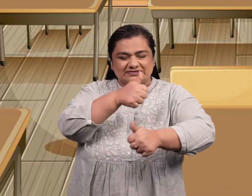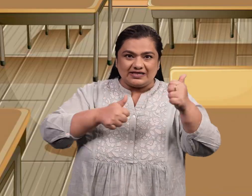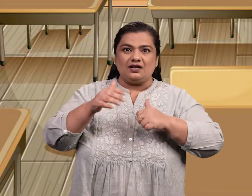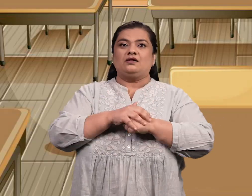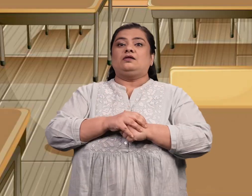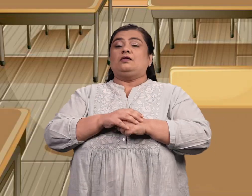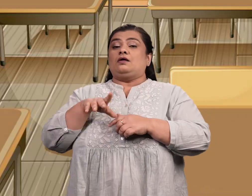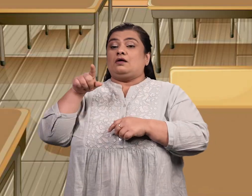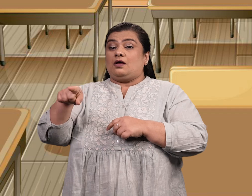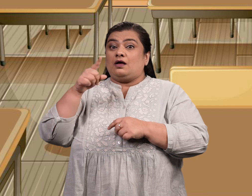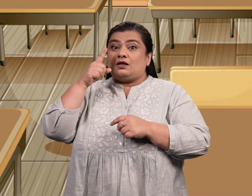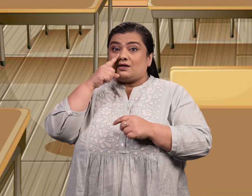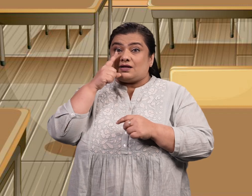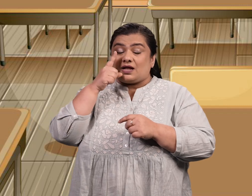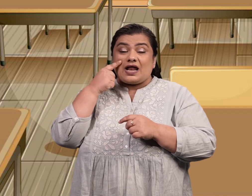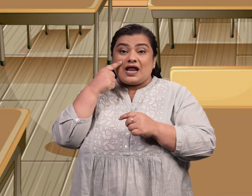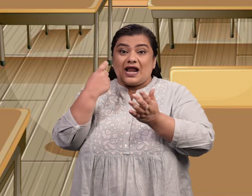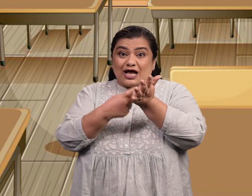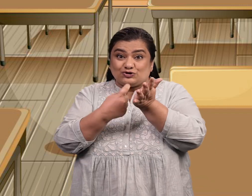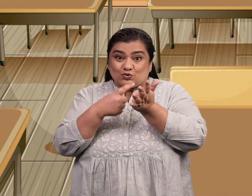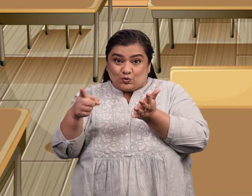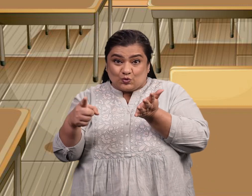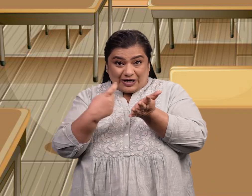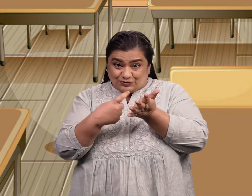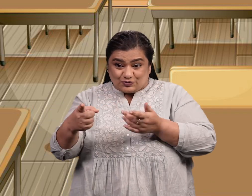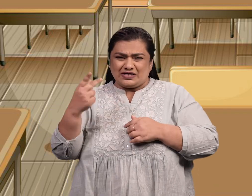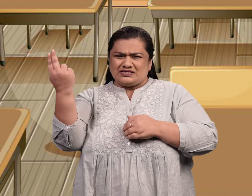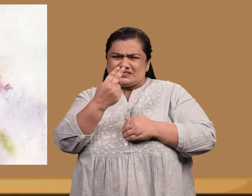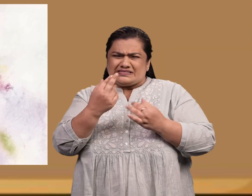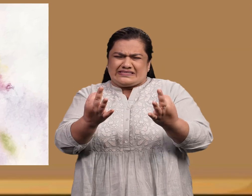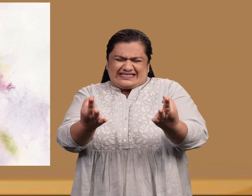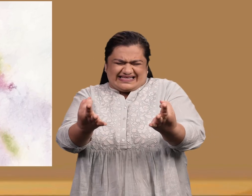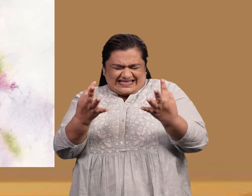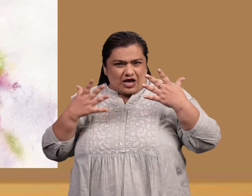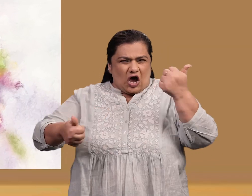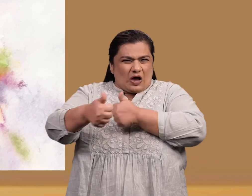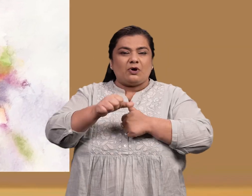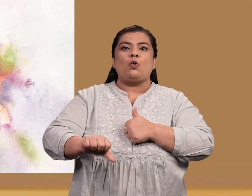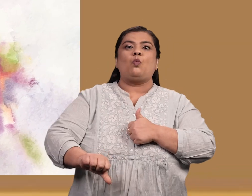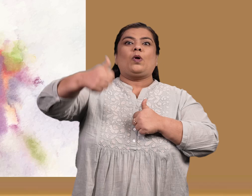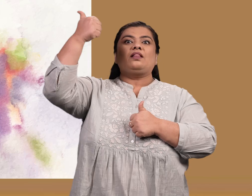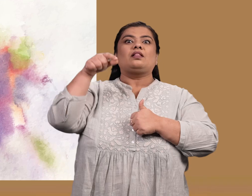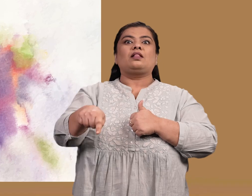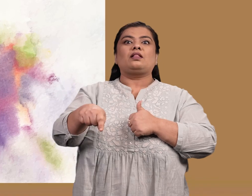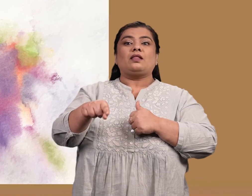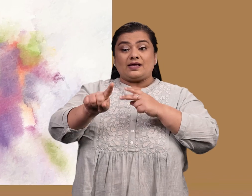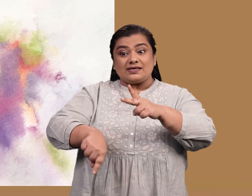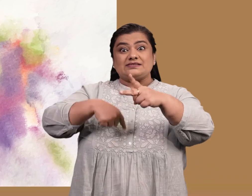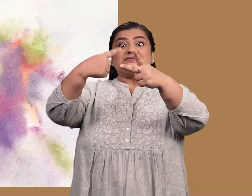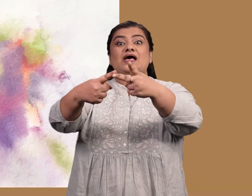When the competition started, with Sameer's drawing skills, they won the drawing competition.